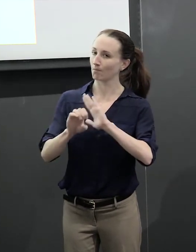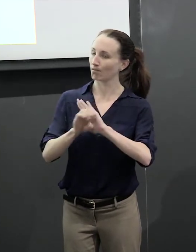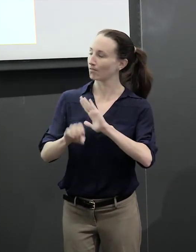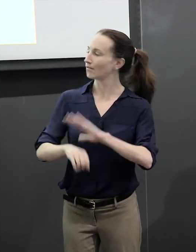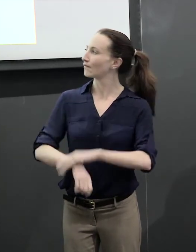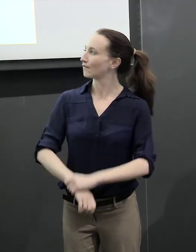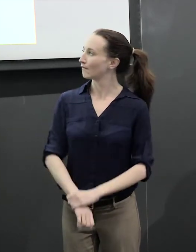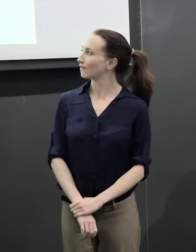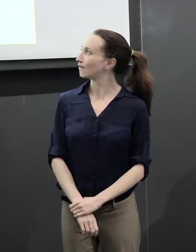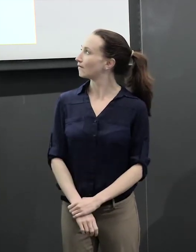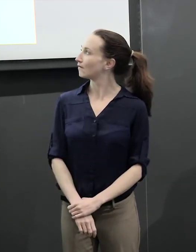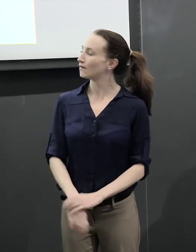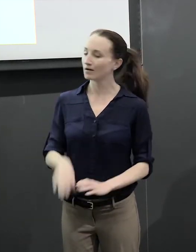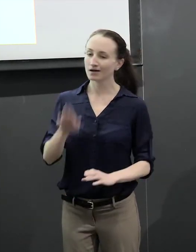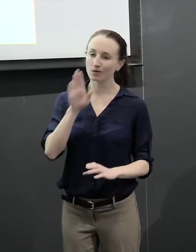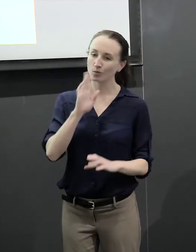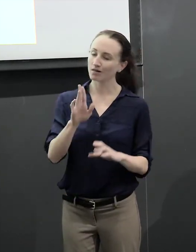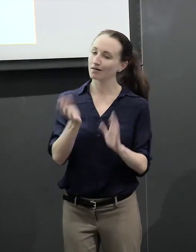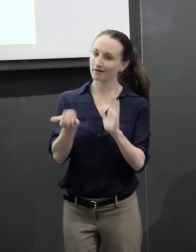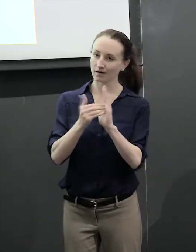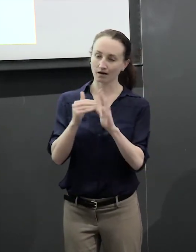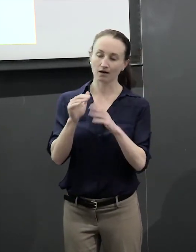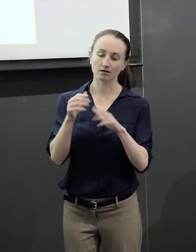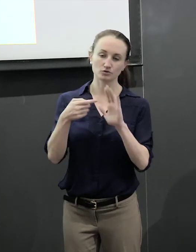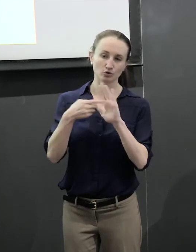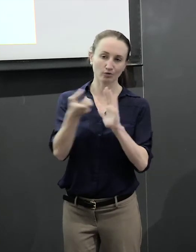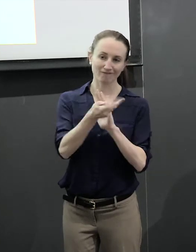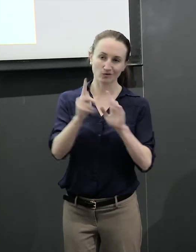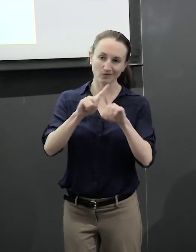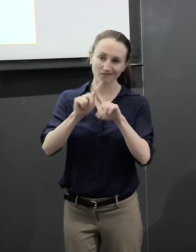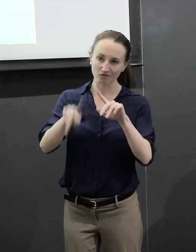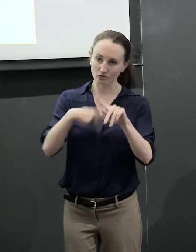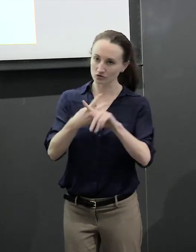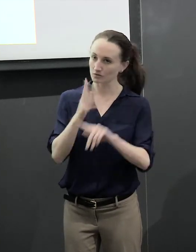Okay, and so there will be different versions of this.